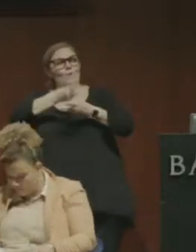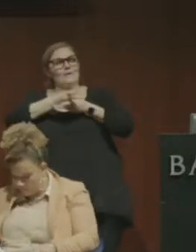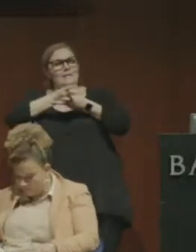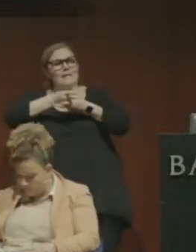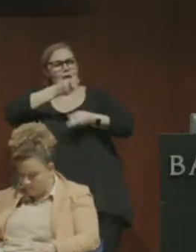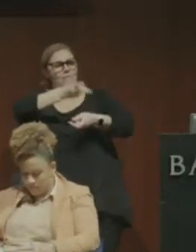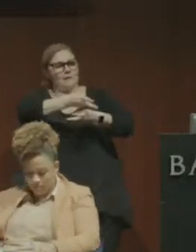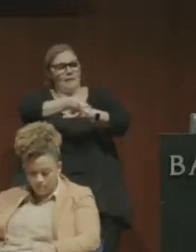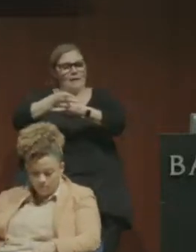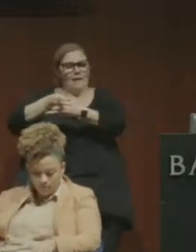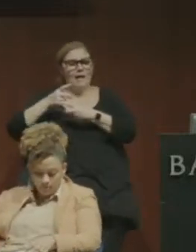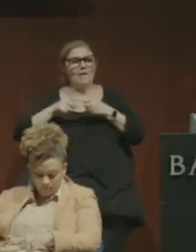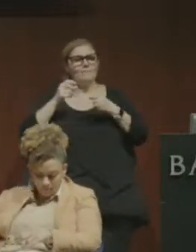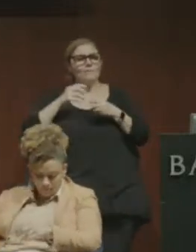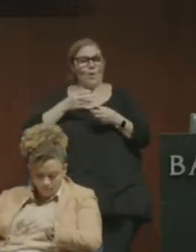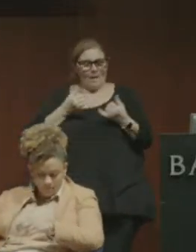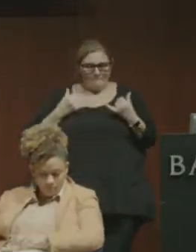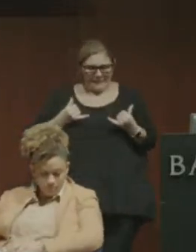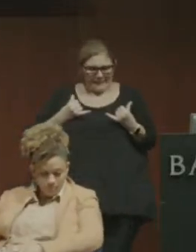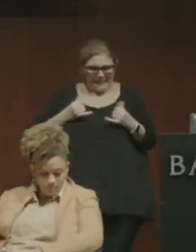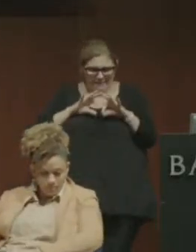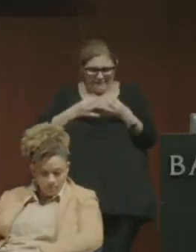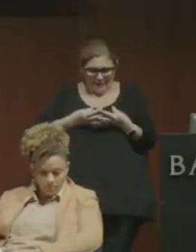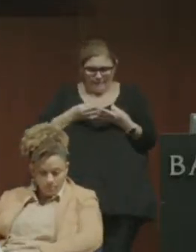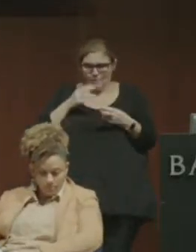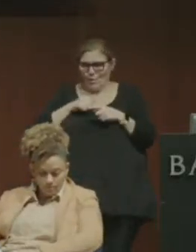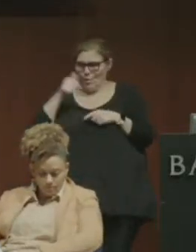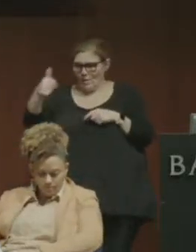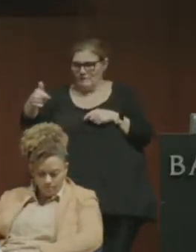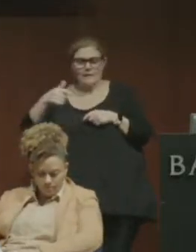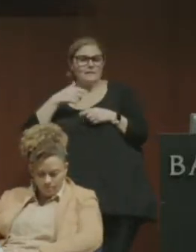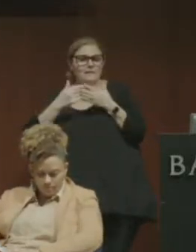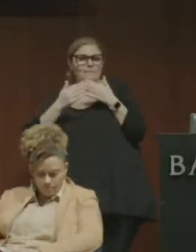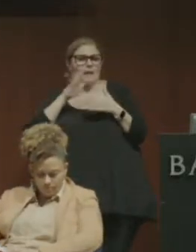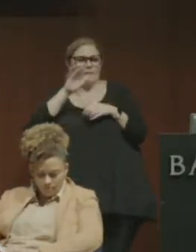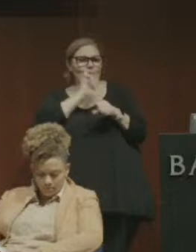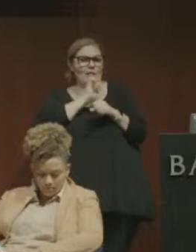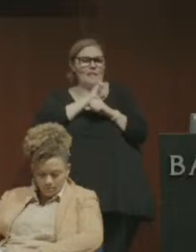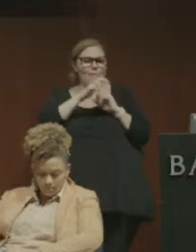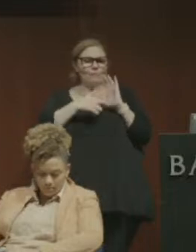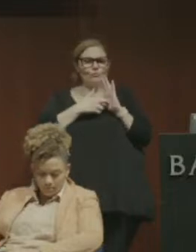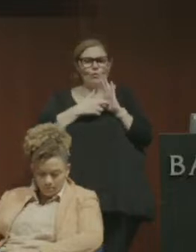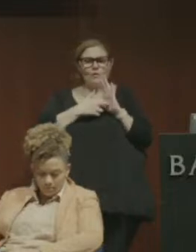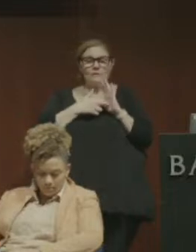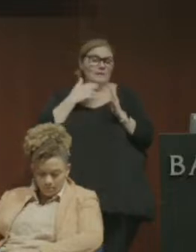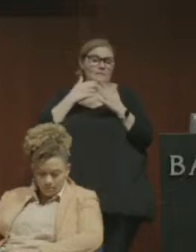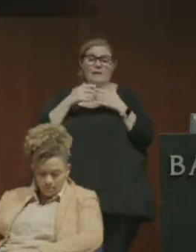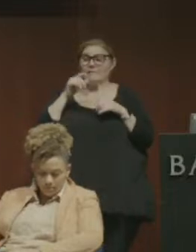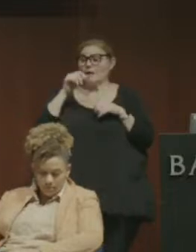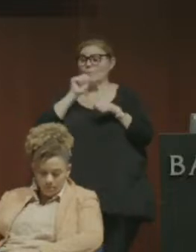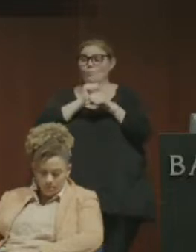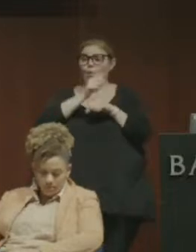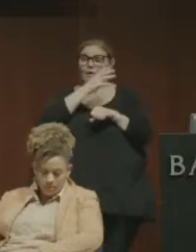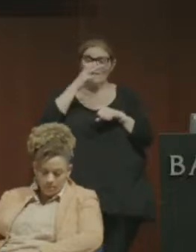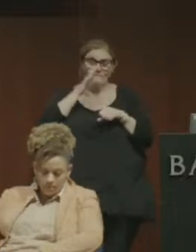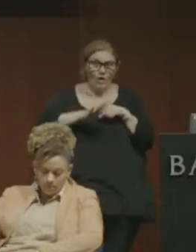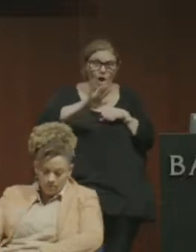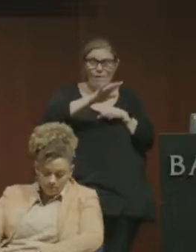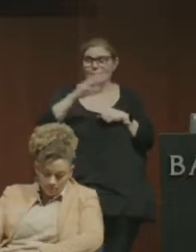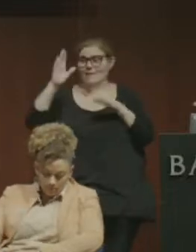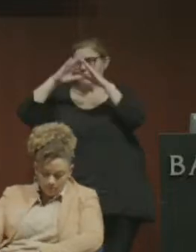for immediate and extended kin, regardless of their labor roles, whether they were employed in fields, in slavers'